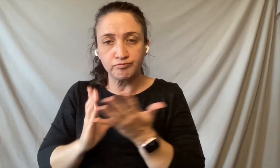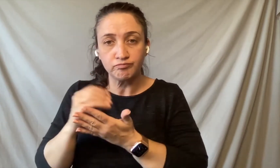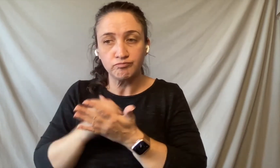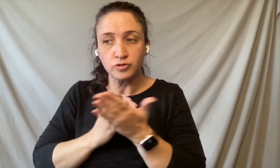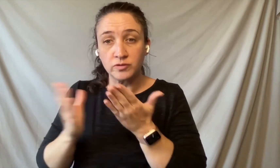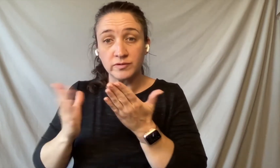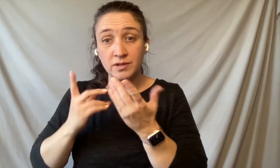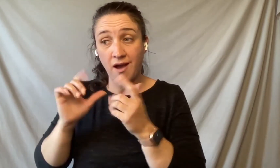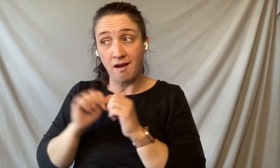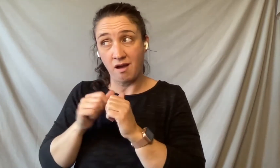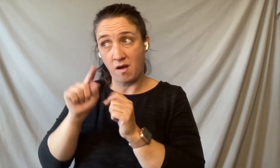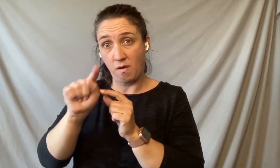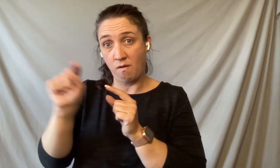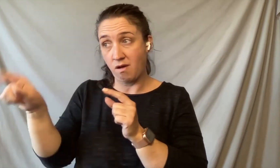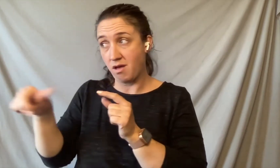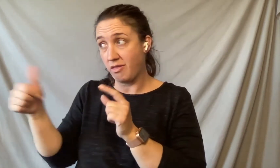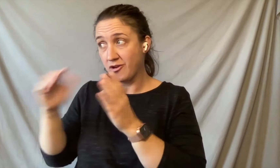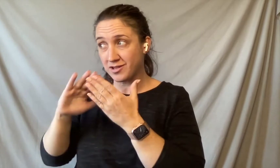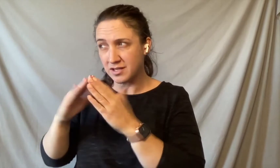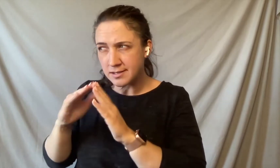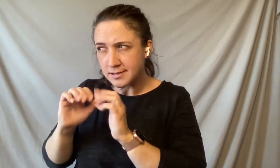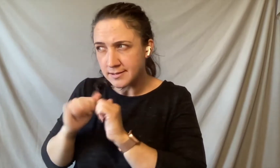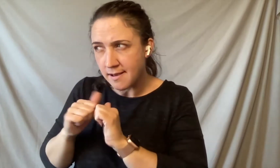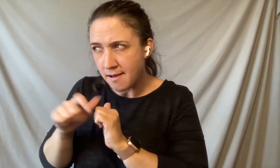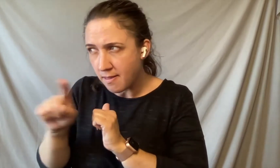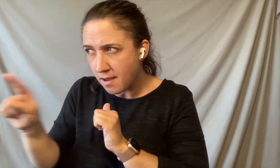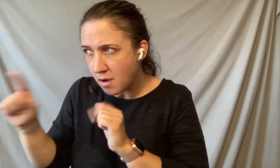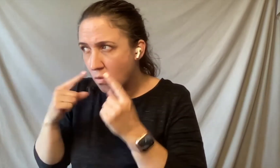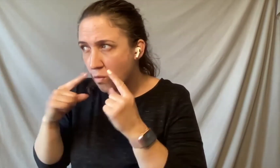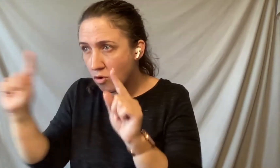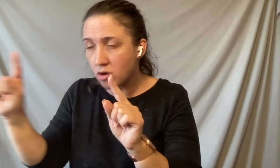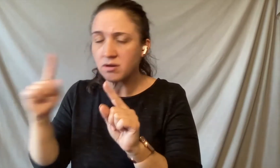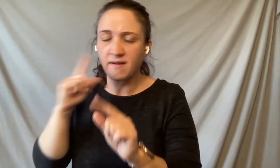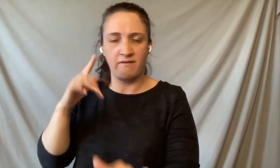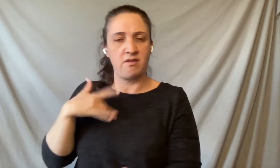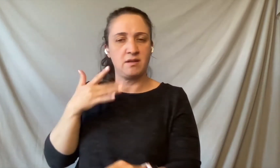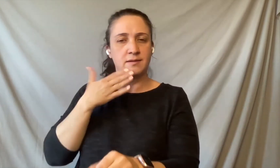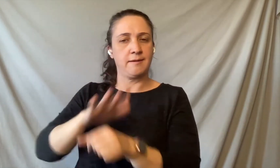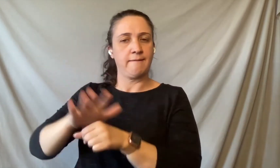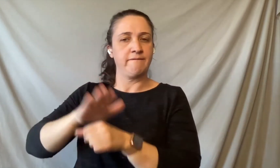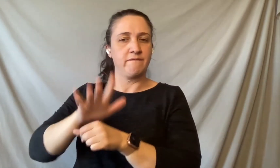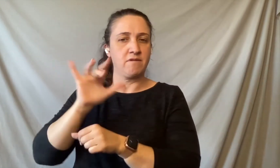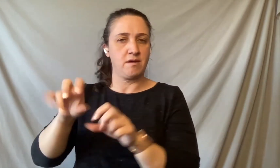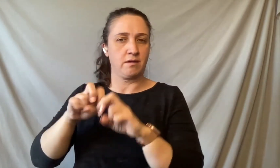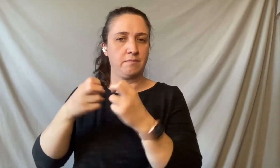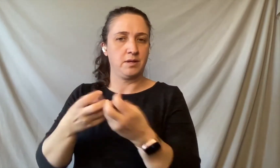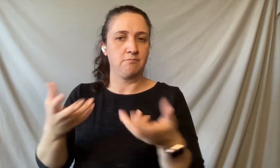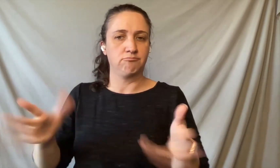other cities is enough to chew off for that.